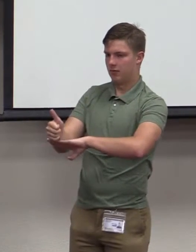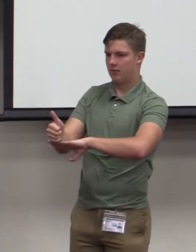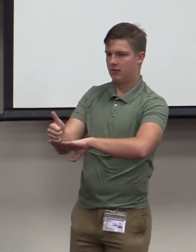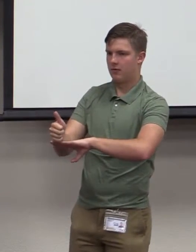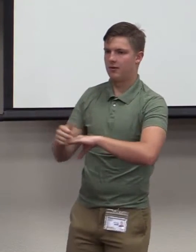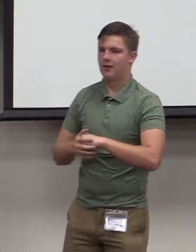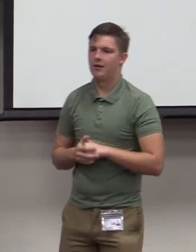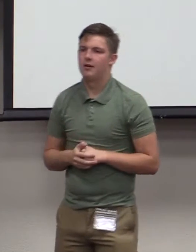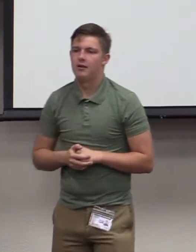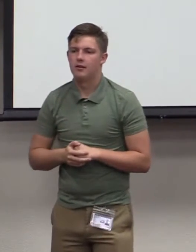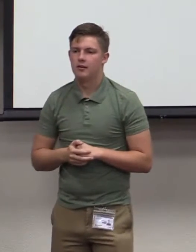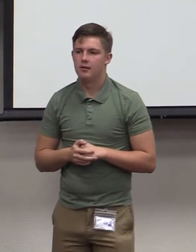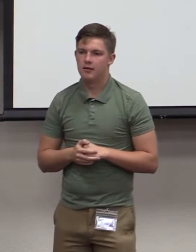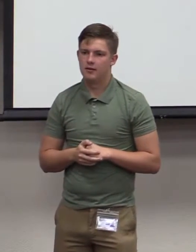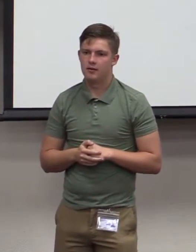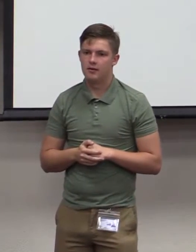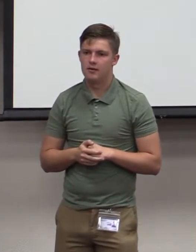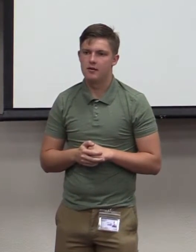to